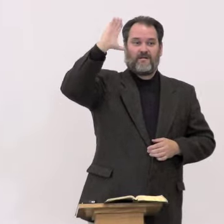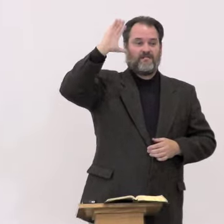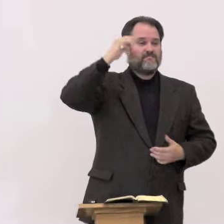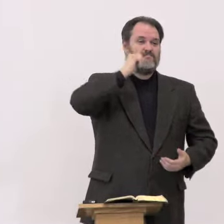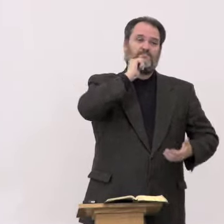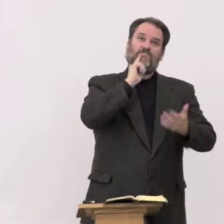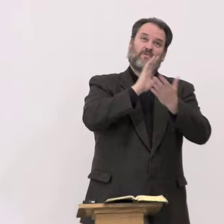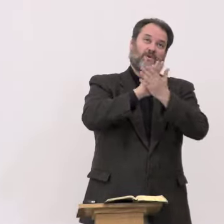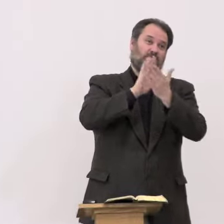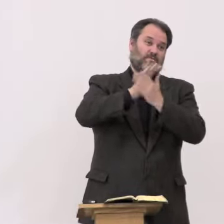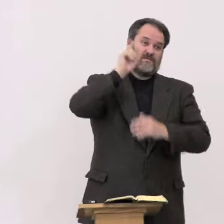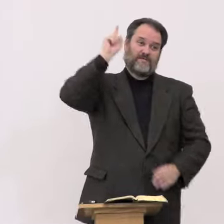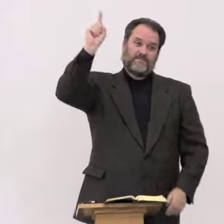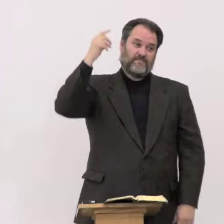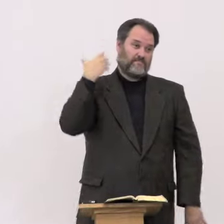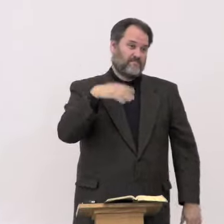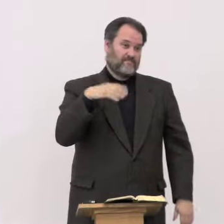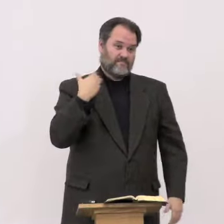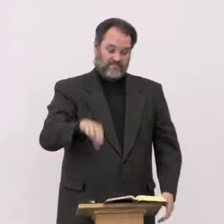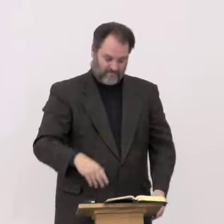Now, it's just all about the grace of God.